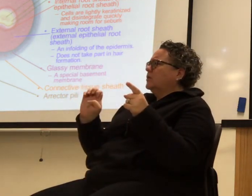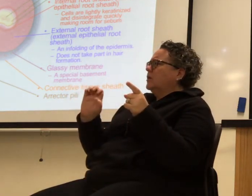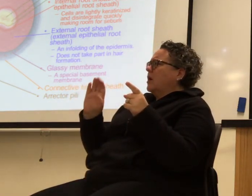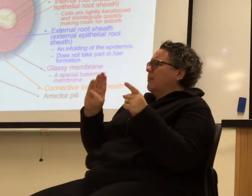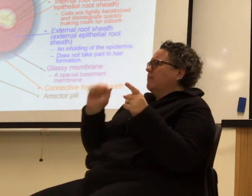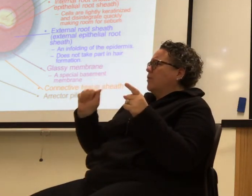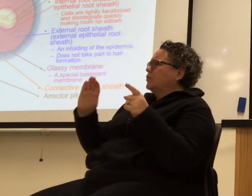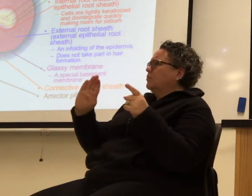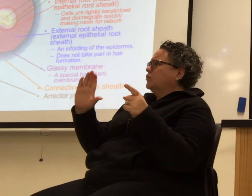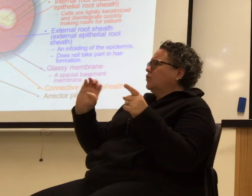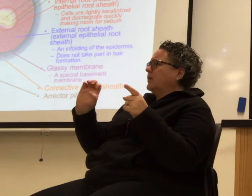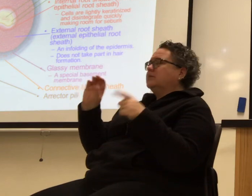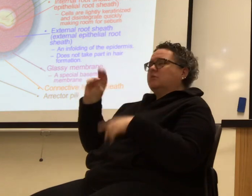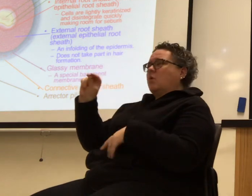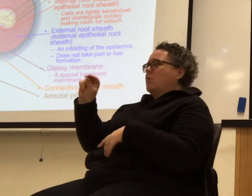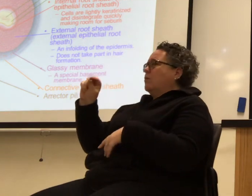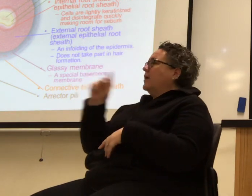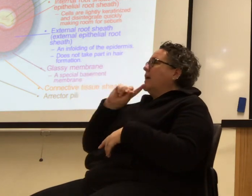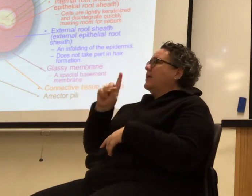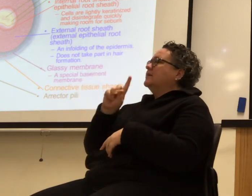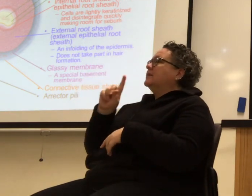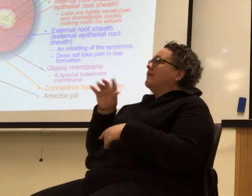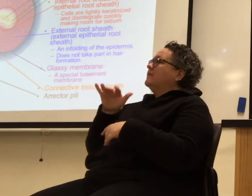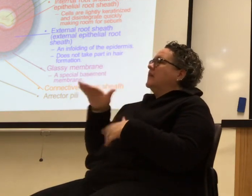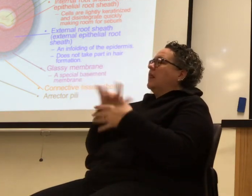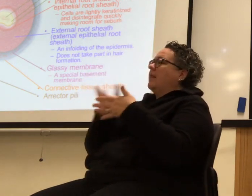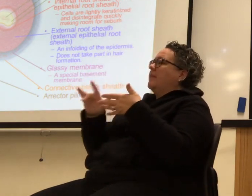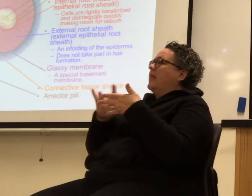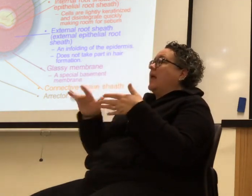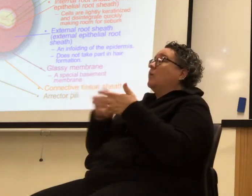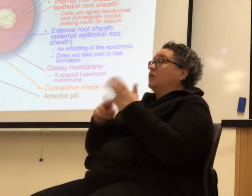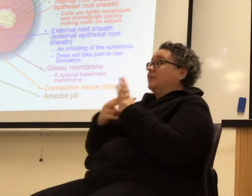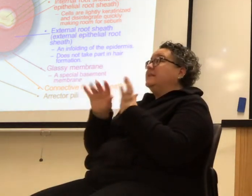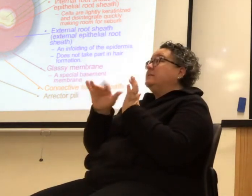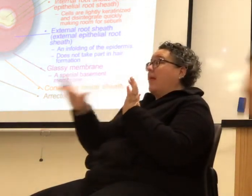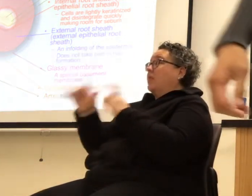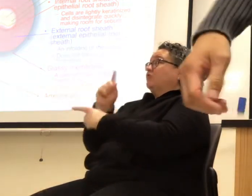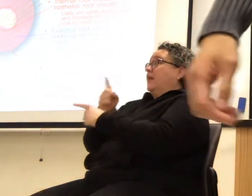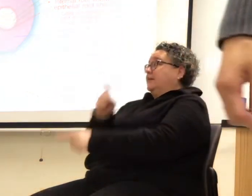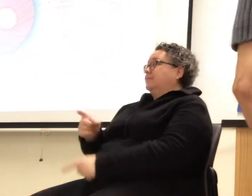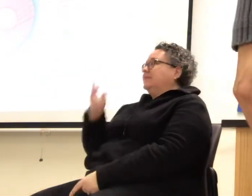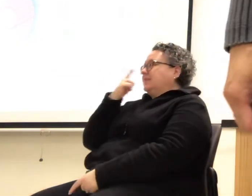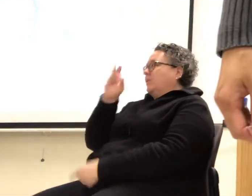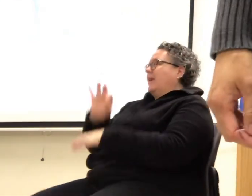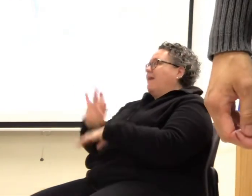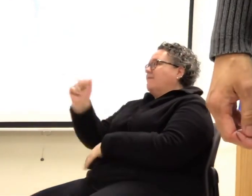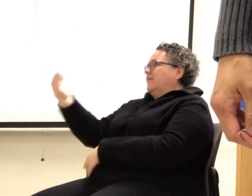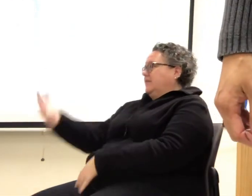Which means you have to spell it correctly. See you at 9:15.